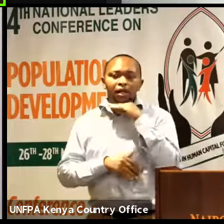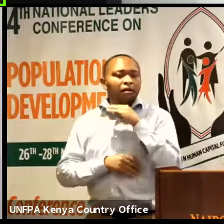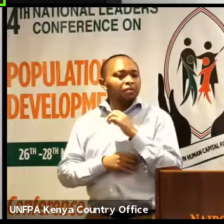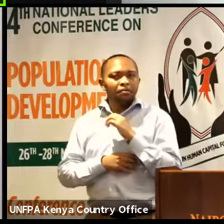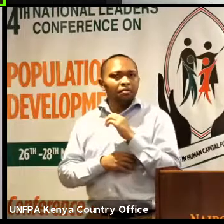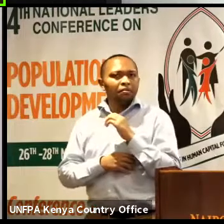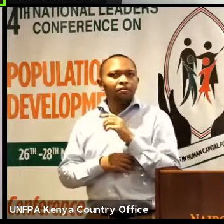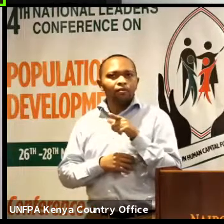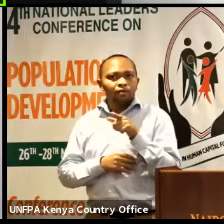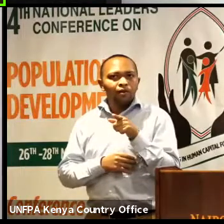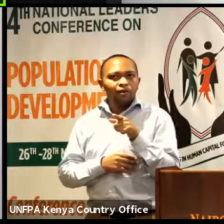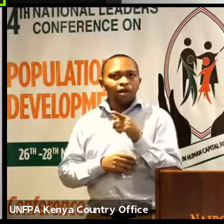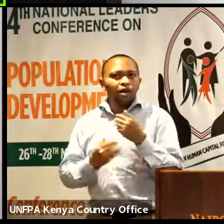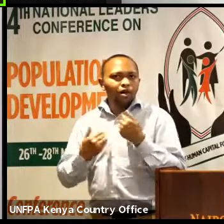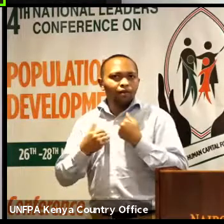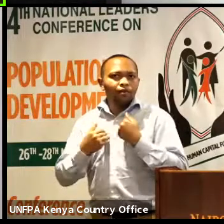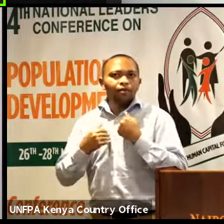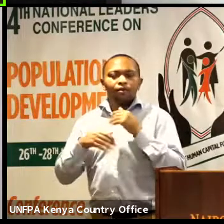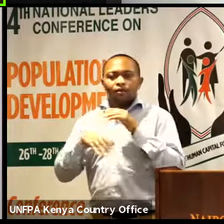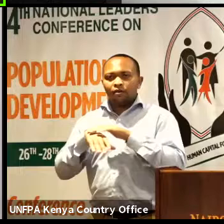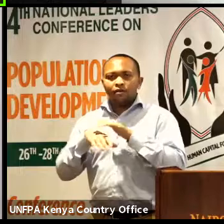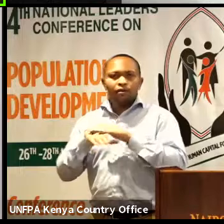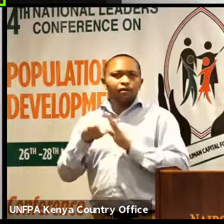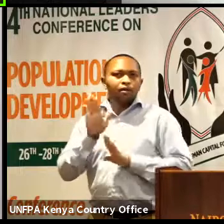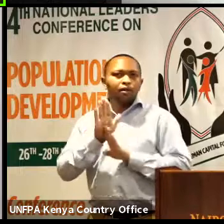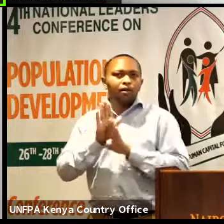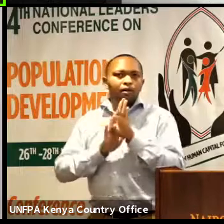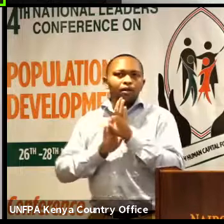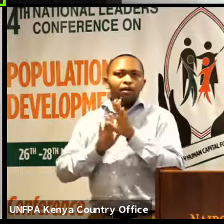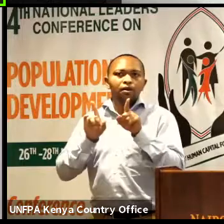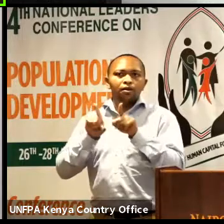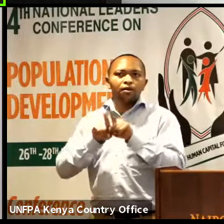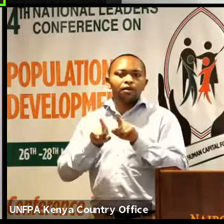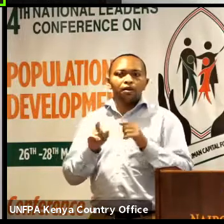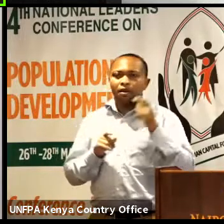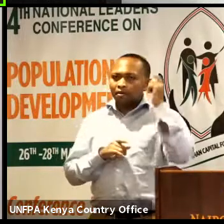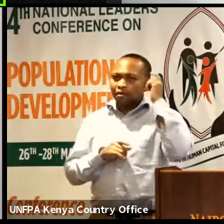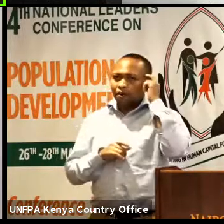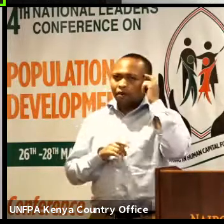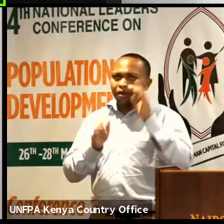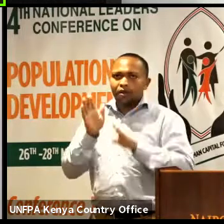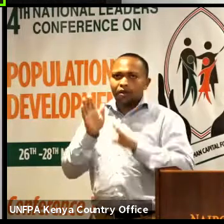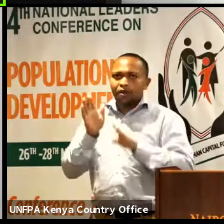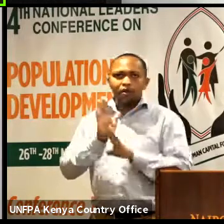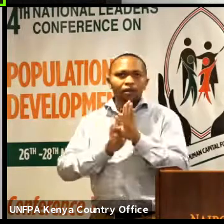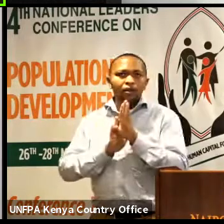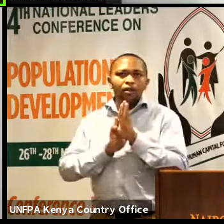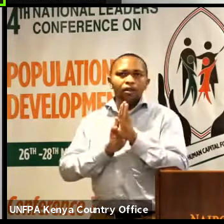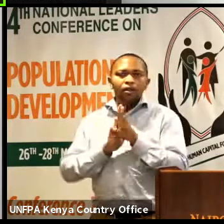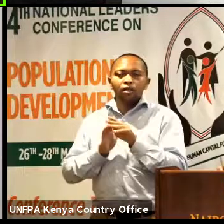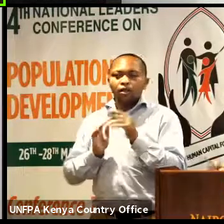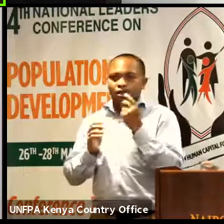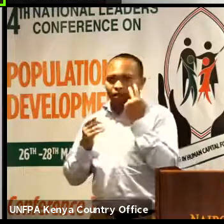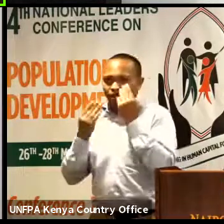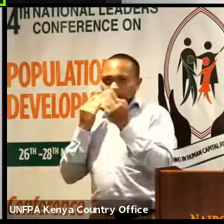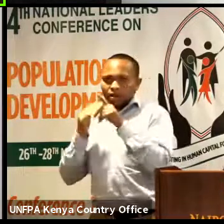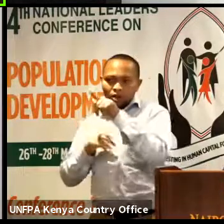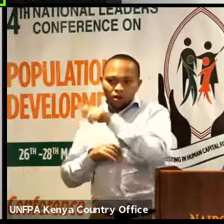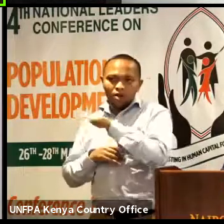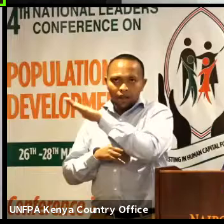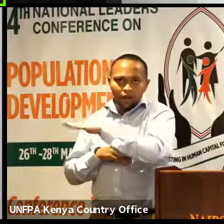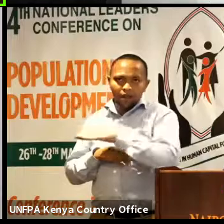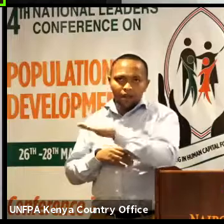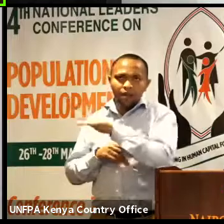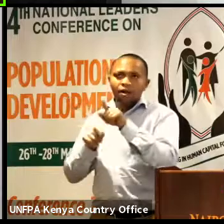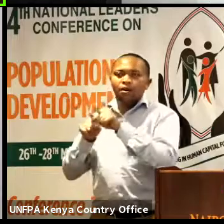development, including mental development. So look at the lower level, and devolution is an opportunity